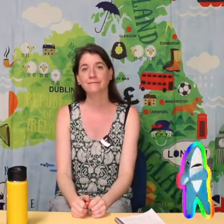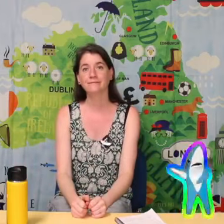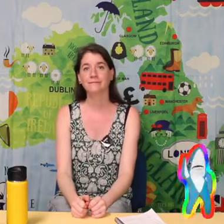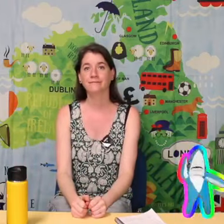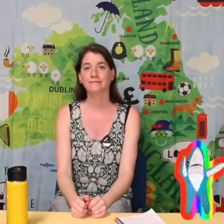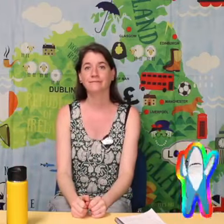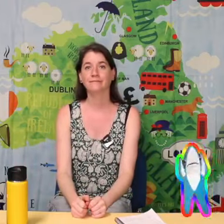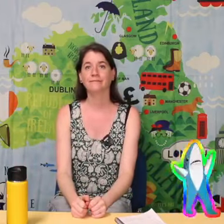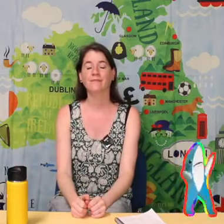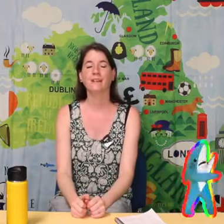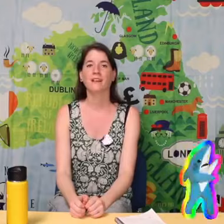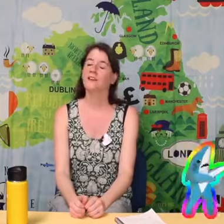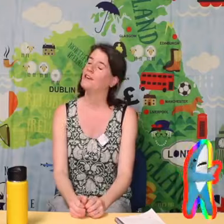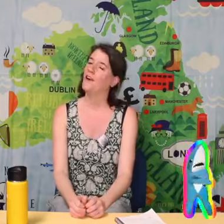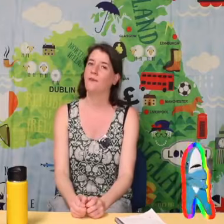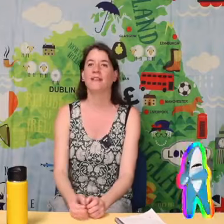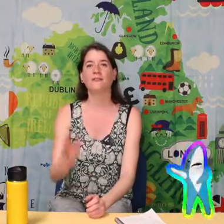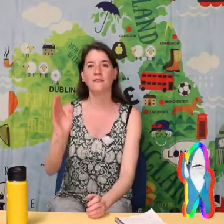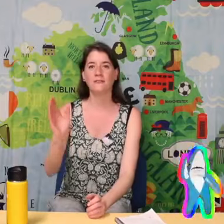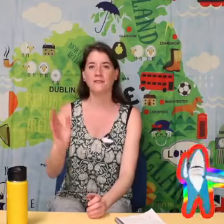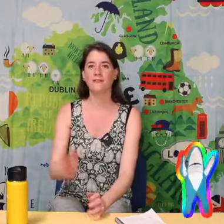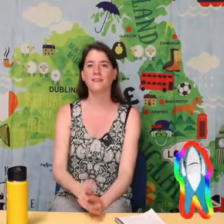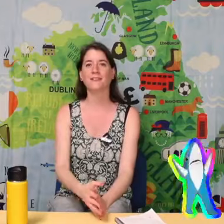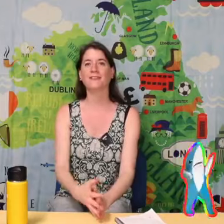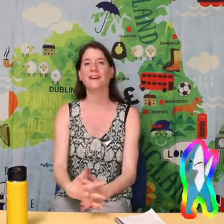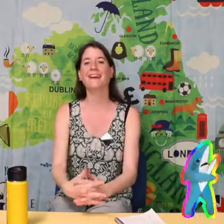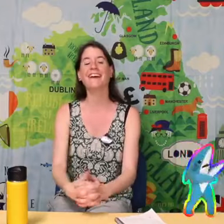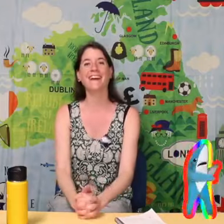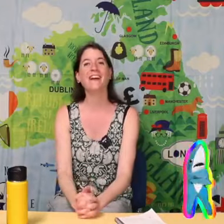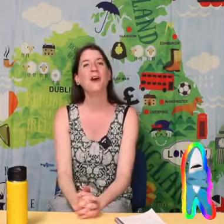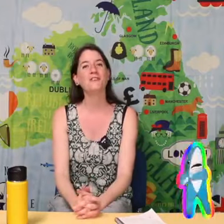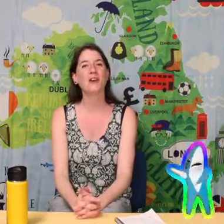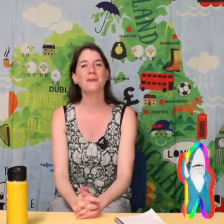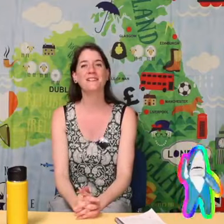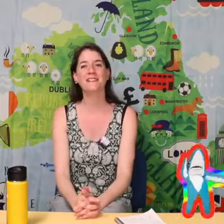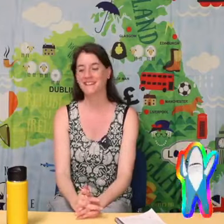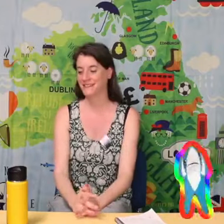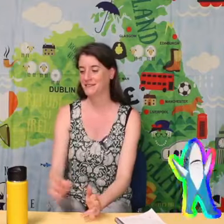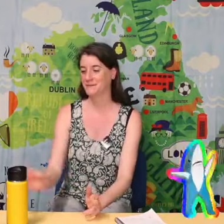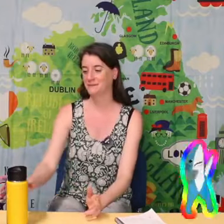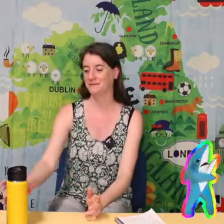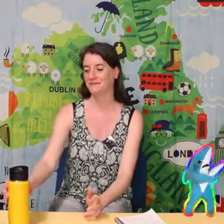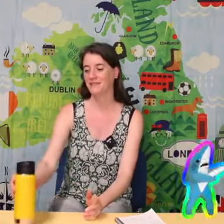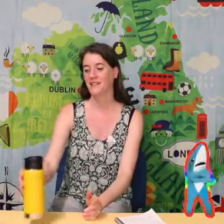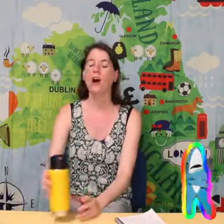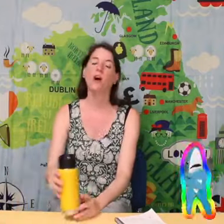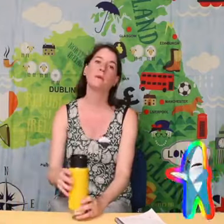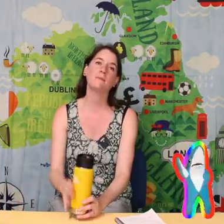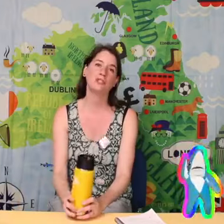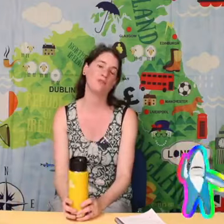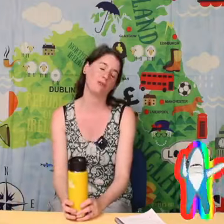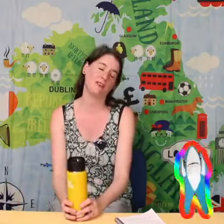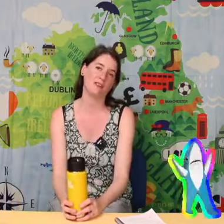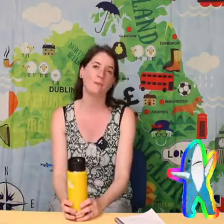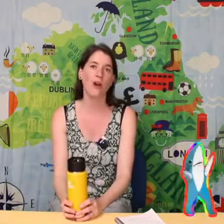in just there as you were talking. Oh, well. Three. Look, think of that. Anthony, with, I miss you so much. We miss you too, Anthony. We can't wait